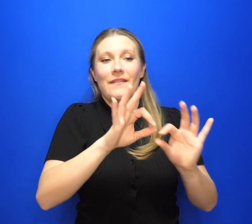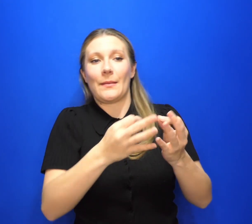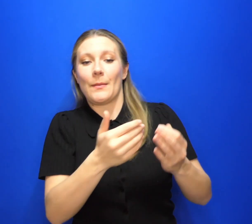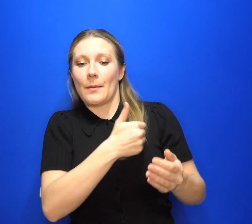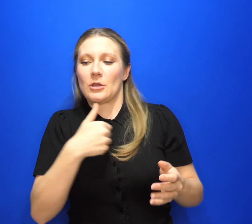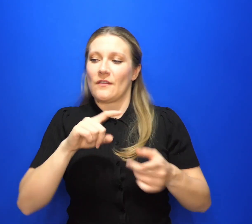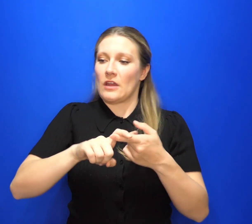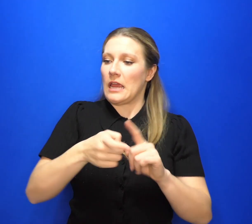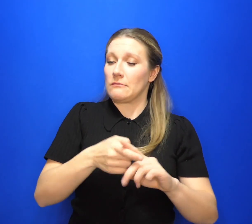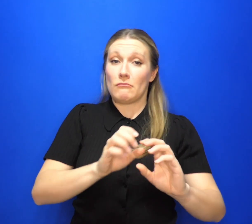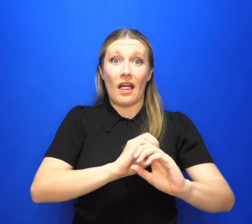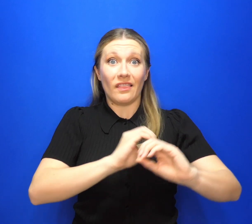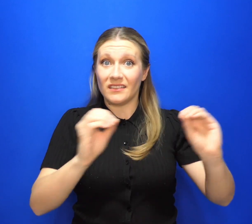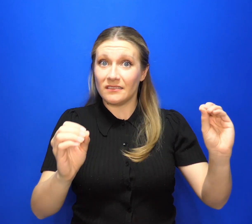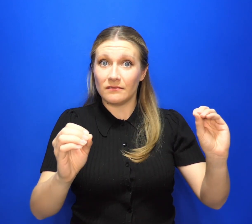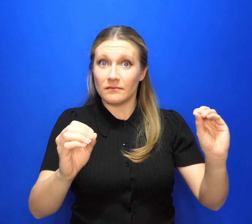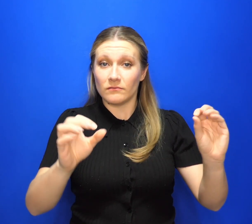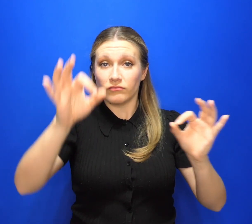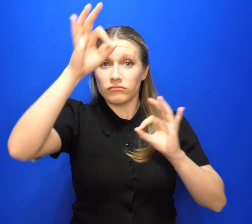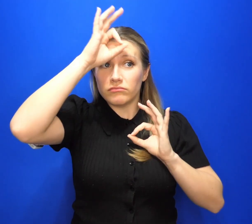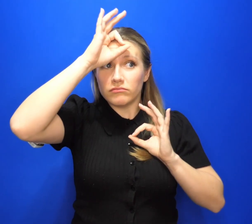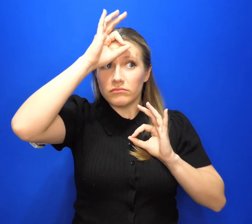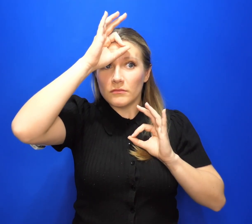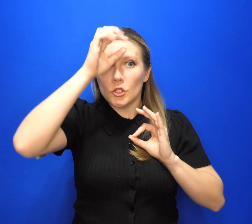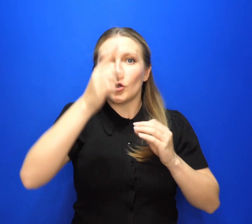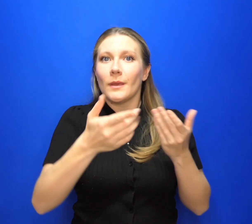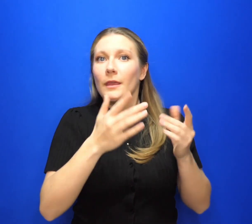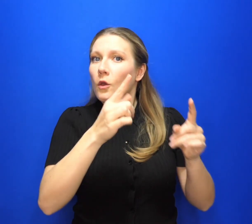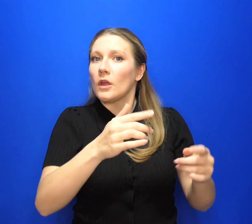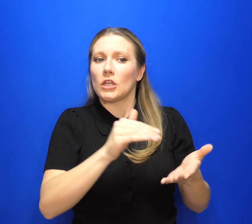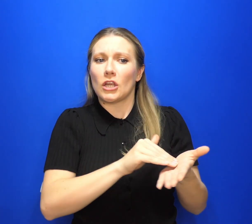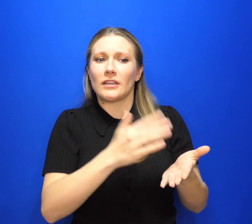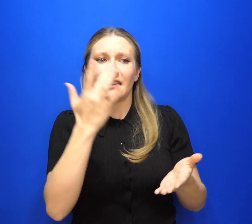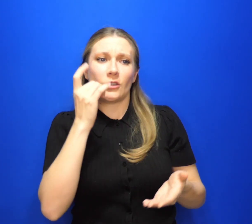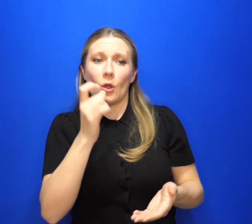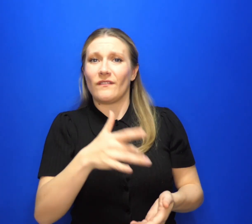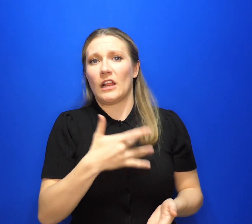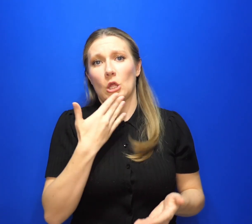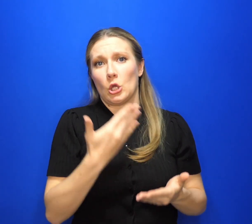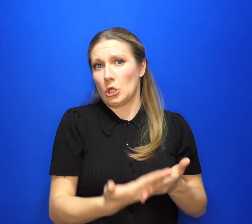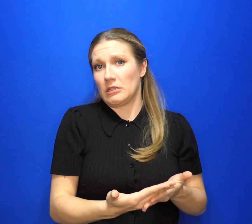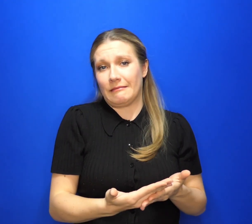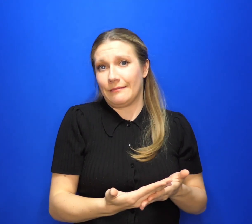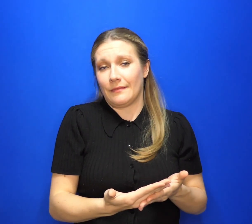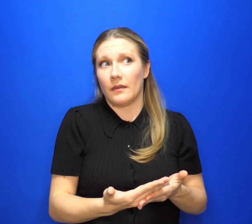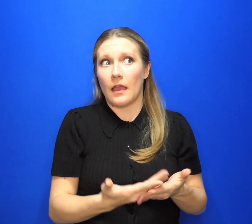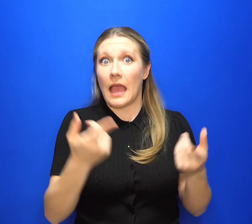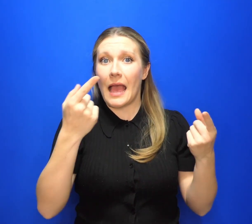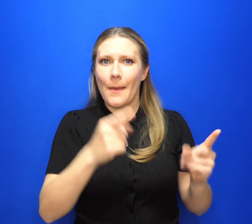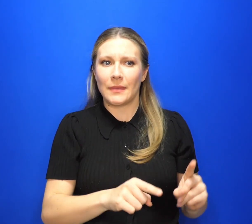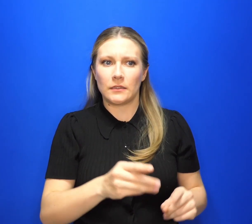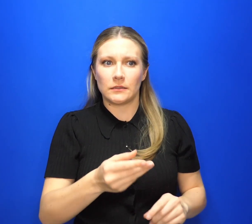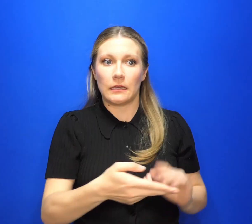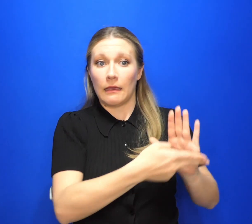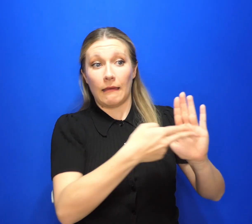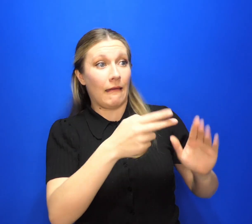friend or anything, you may go to the doctor just because you don't feel very good eventually. And then you get diagnosed where you're told you're type